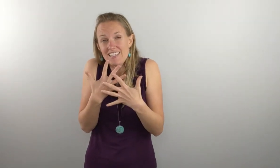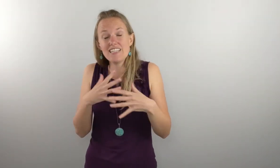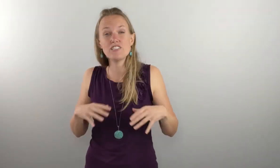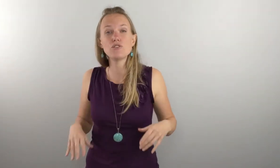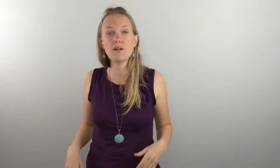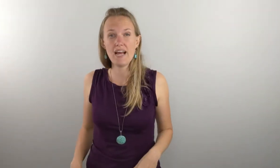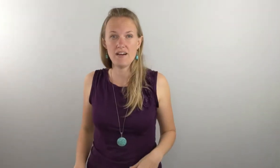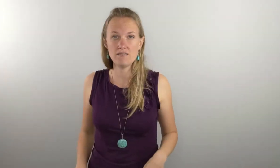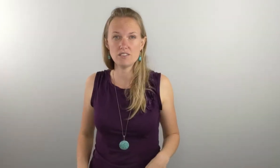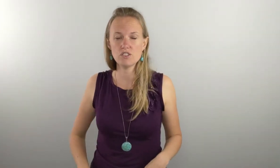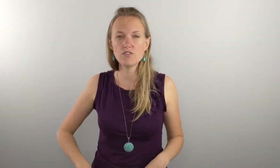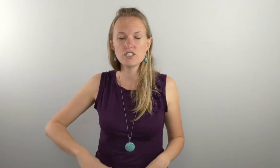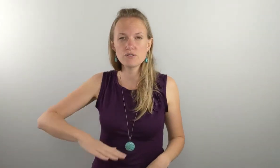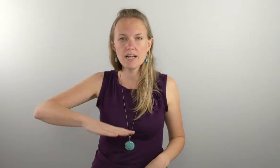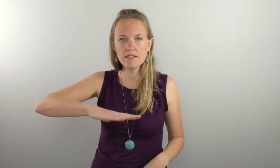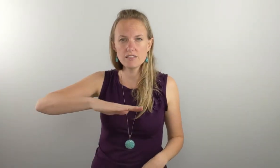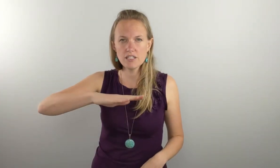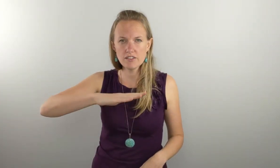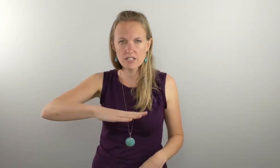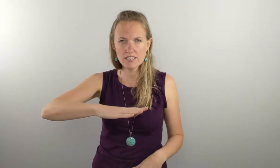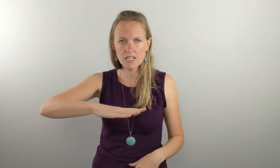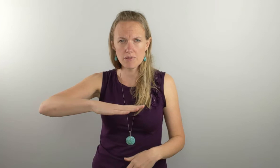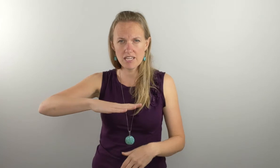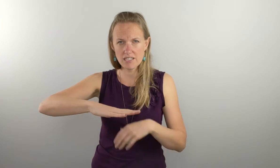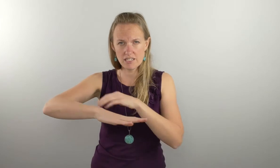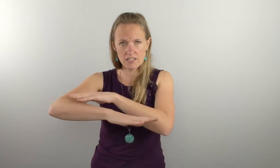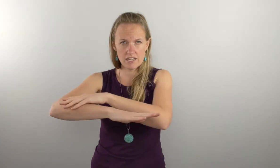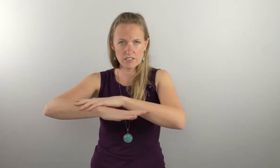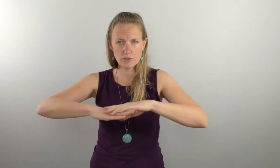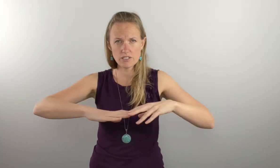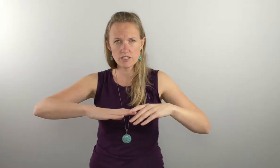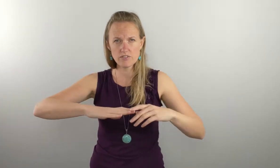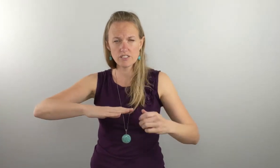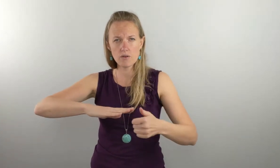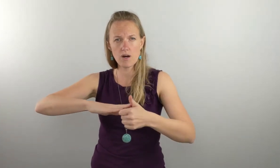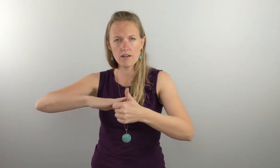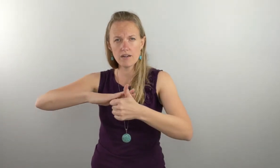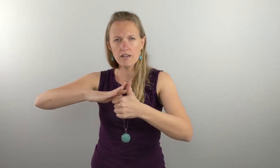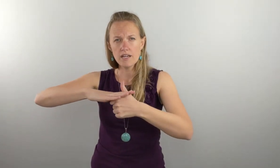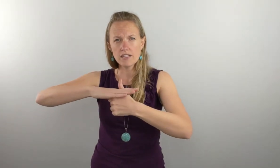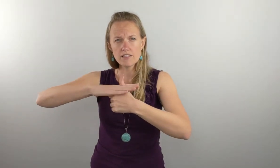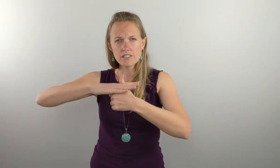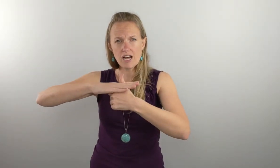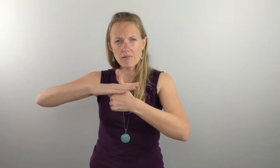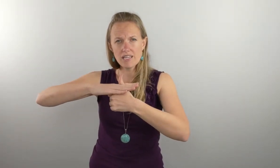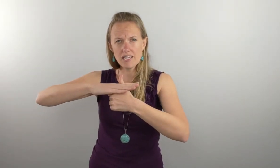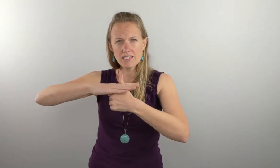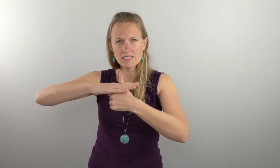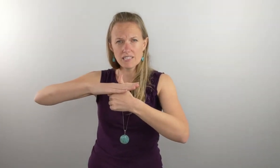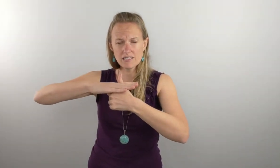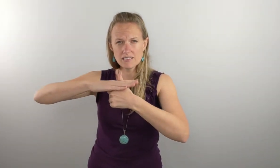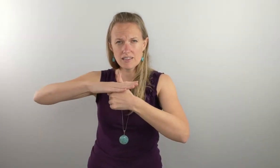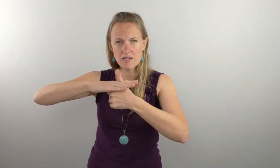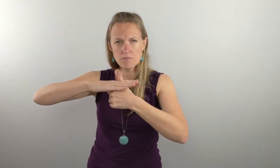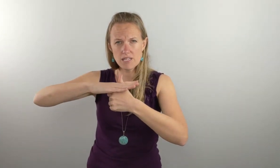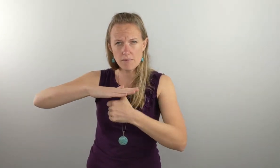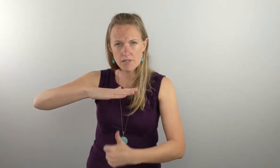then drowned. So for drowned, you have your non-dominant hand here kind of showing the surface of the water, and your dominant hand here is a thumbs up and it